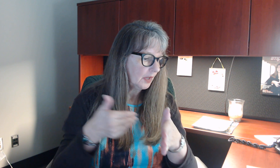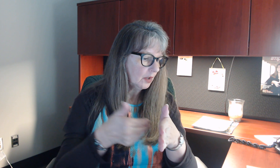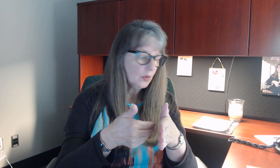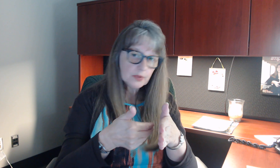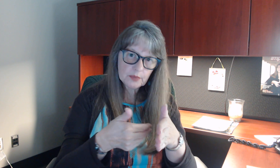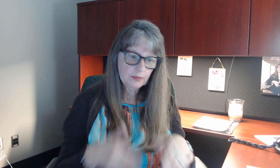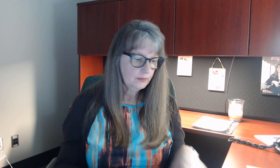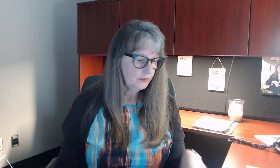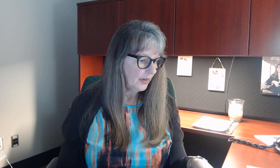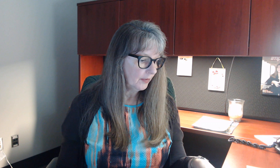close, neighbor.